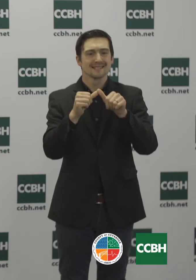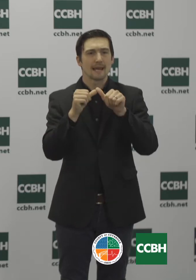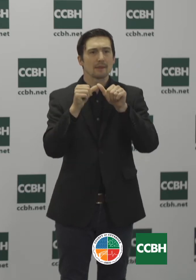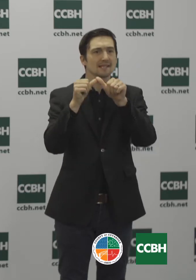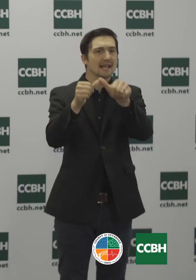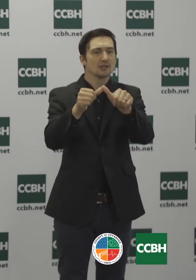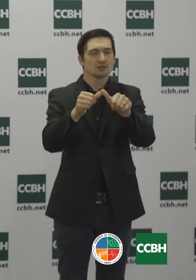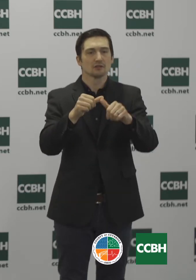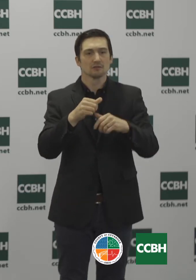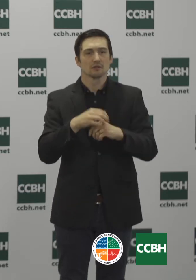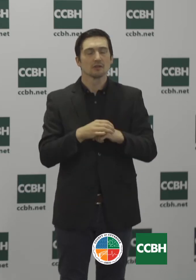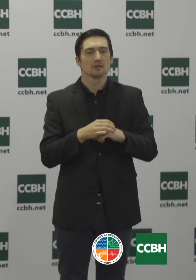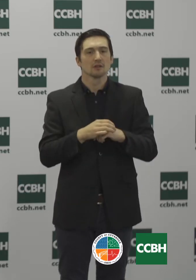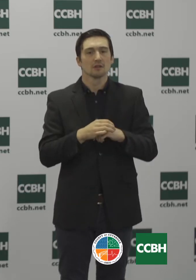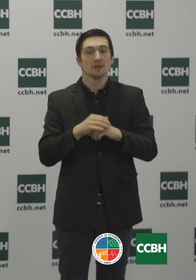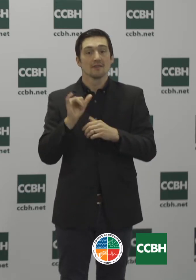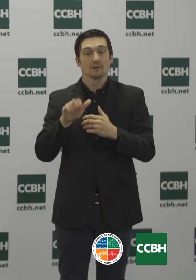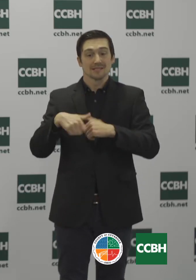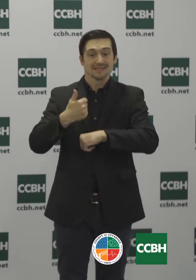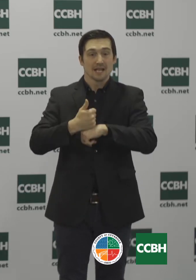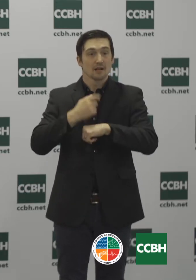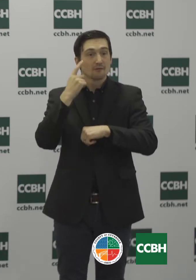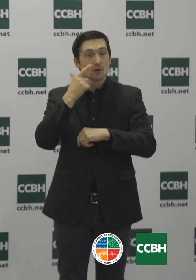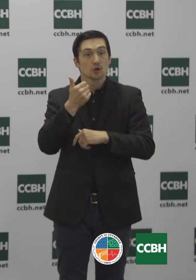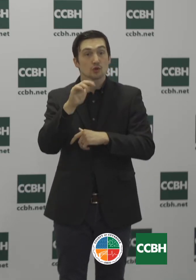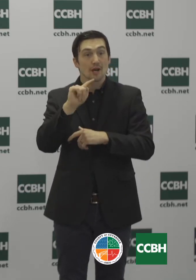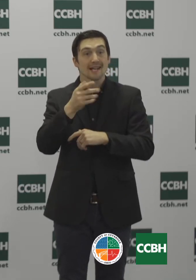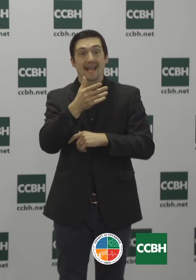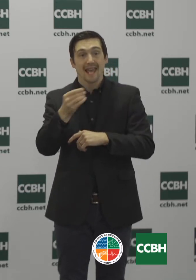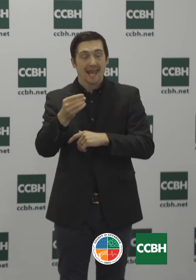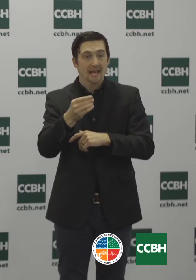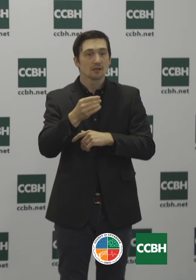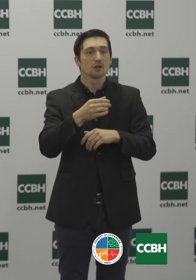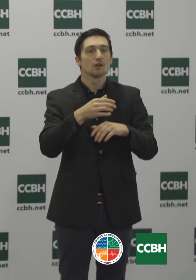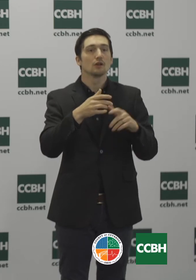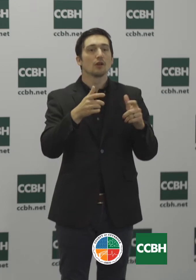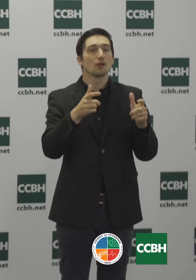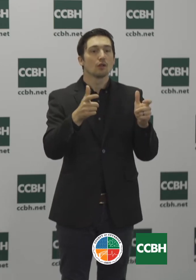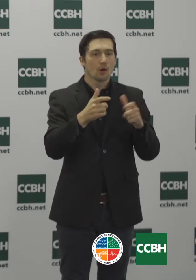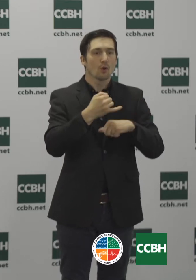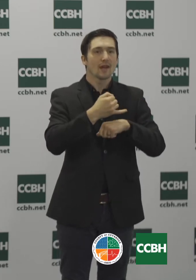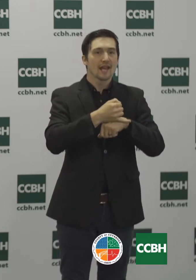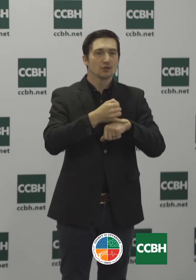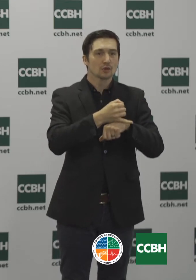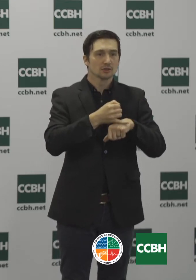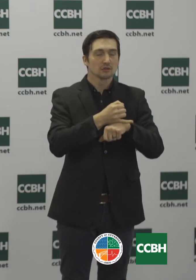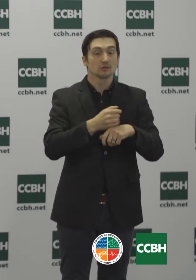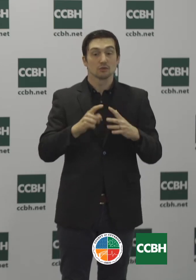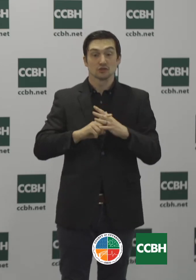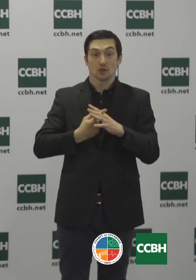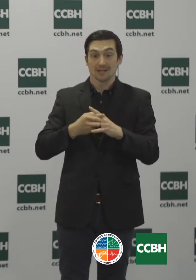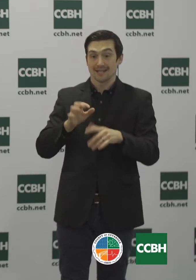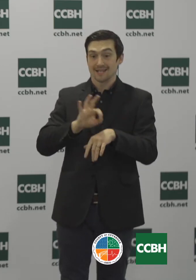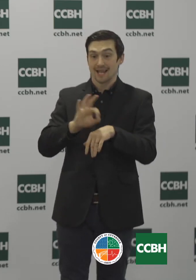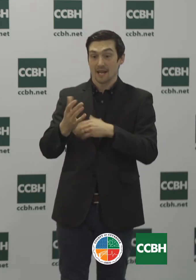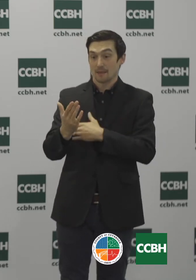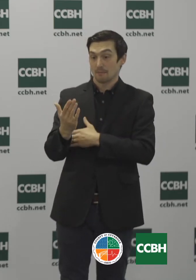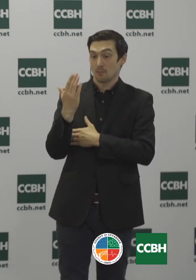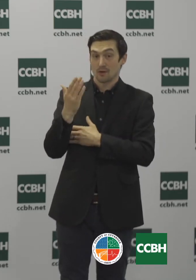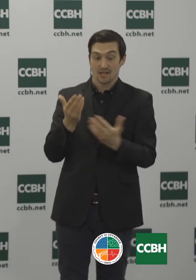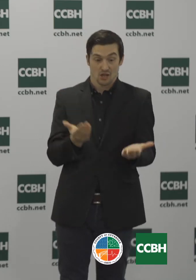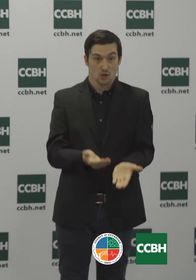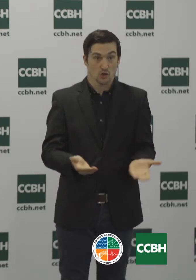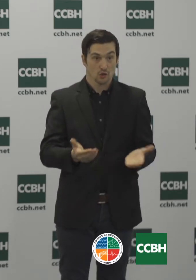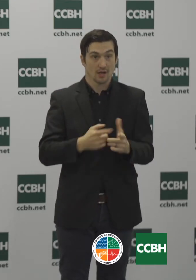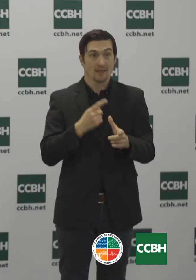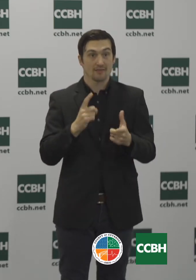deliver both grants and low-interest loans. We launched it at 9 a.m. on a Friday right here,